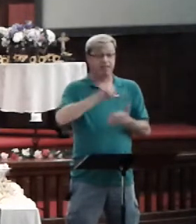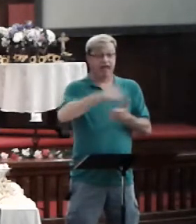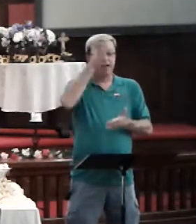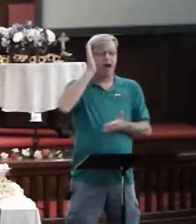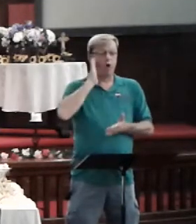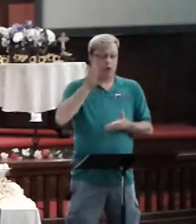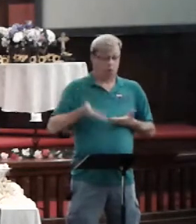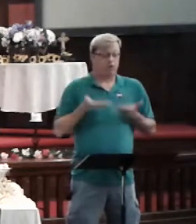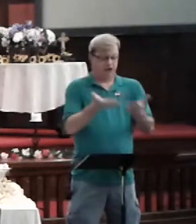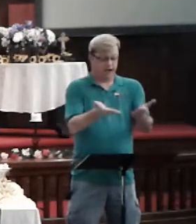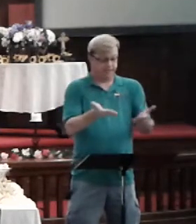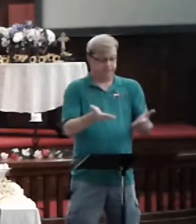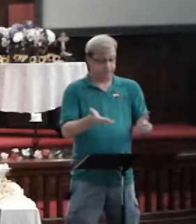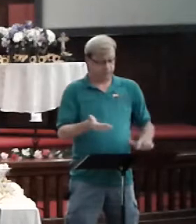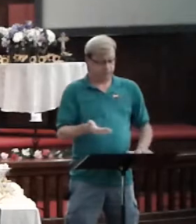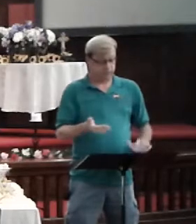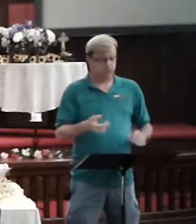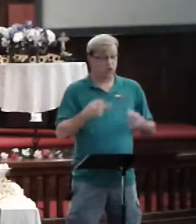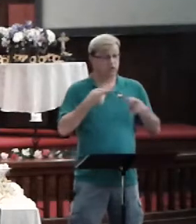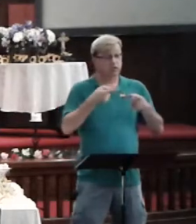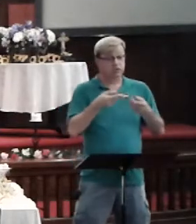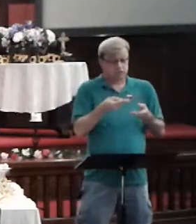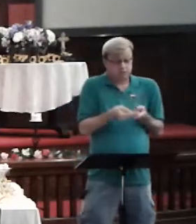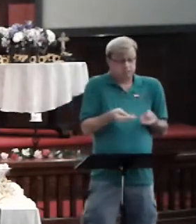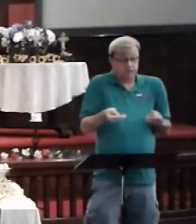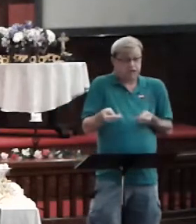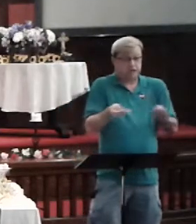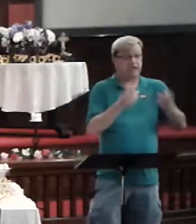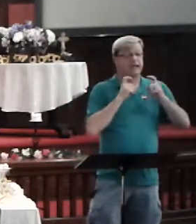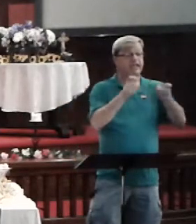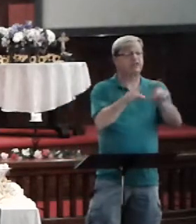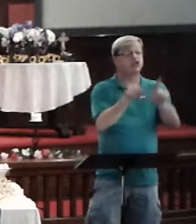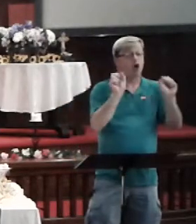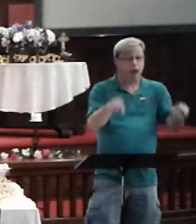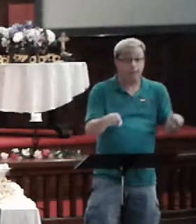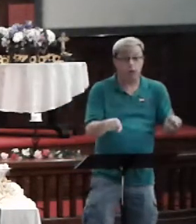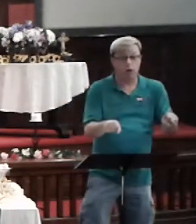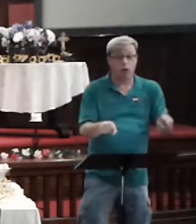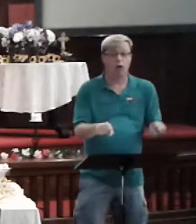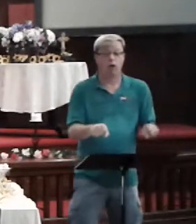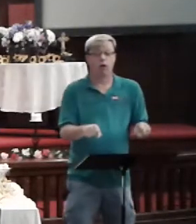provide. So as these plates come around, please give as you're able.